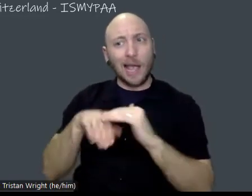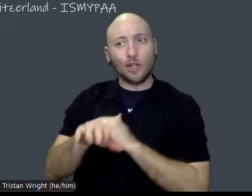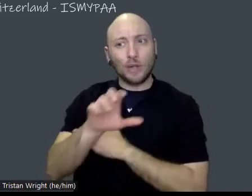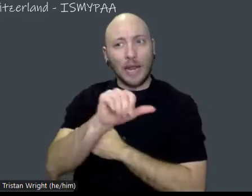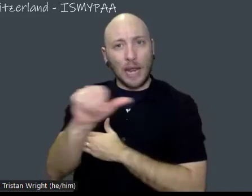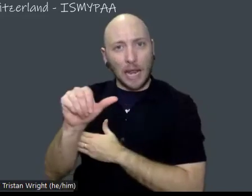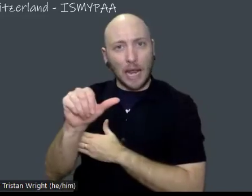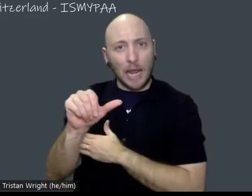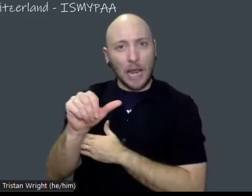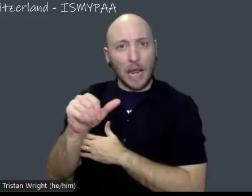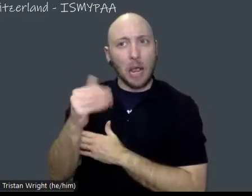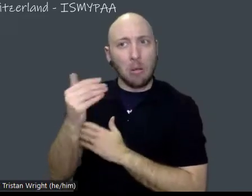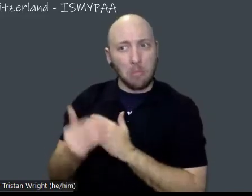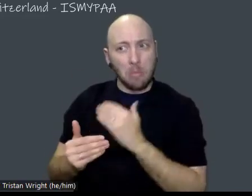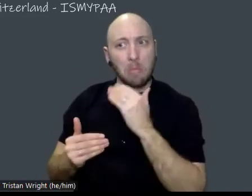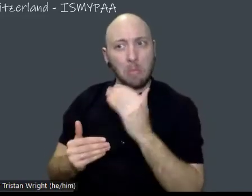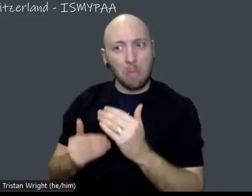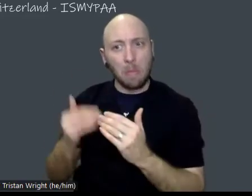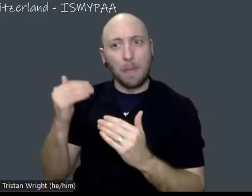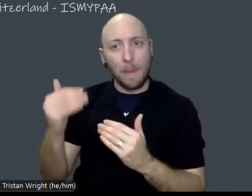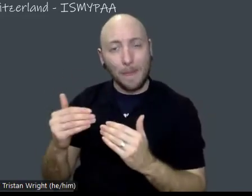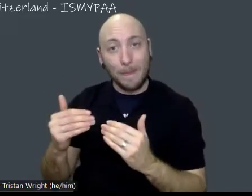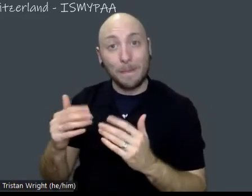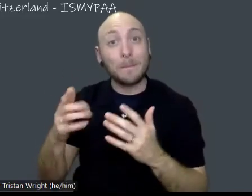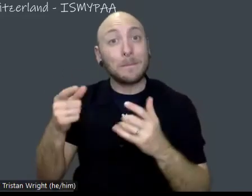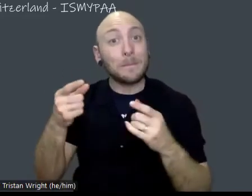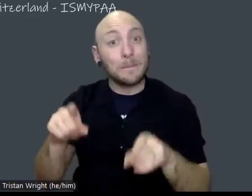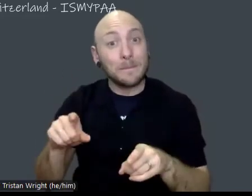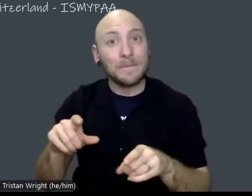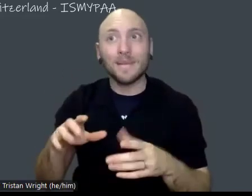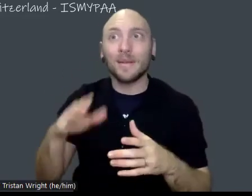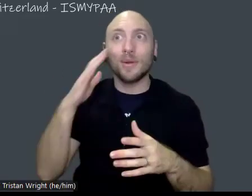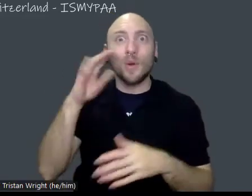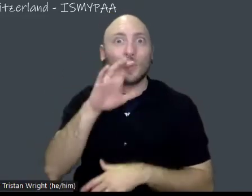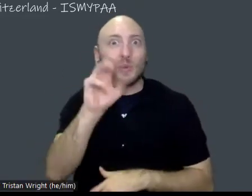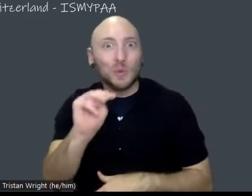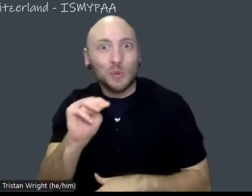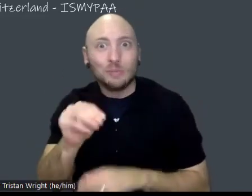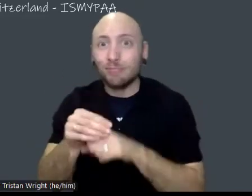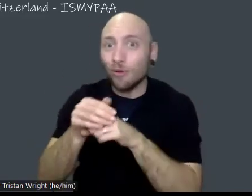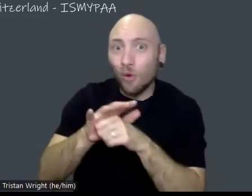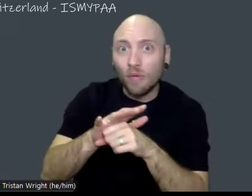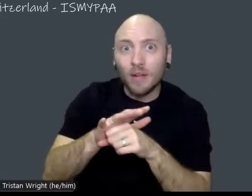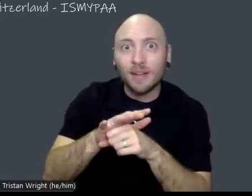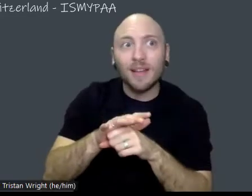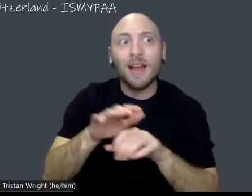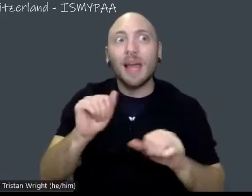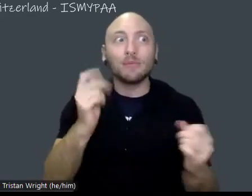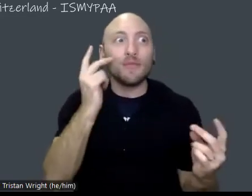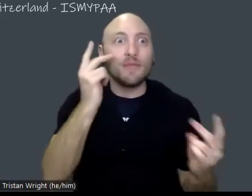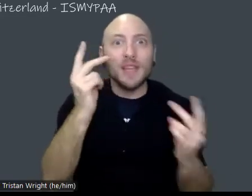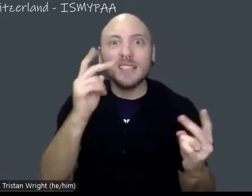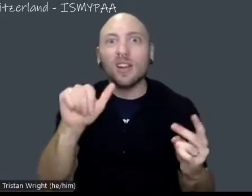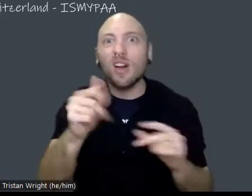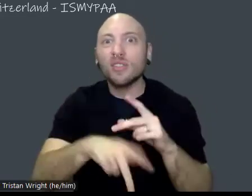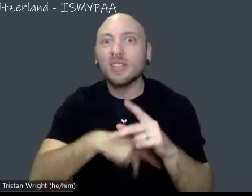sense that I had the chance, thanks to COVID, thanks to Zoom, to see other groups, to see other ways of